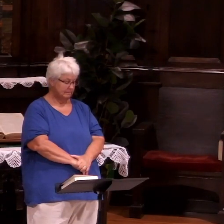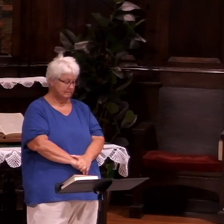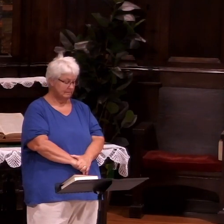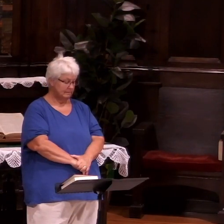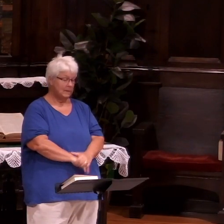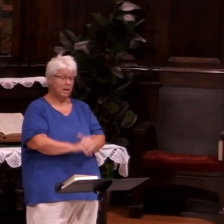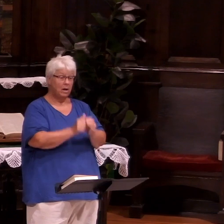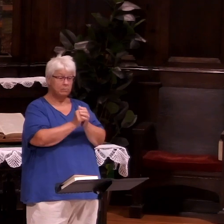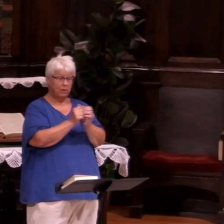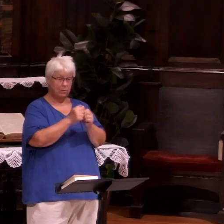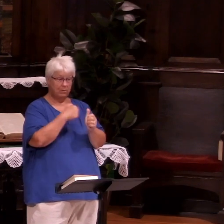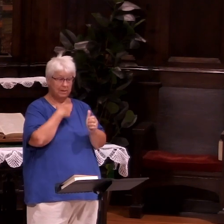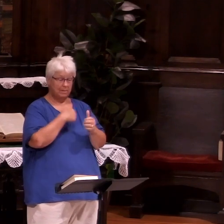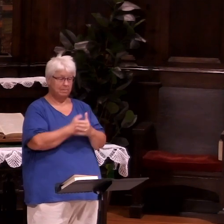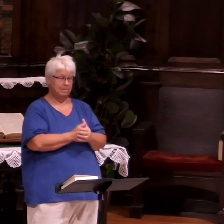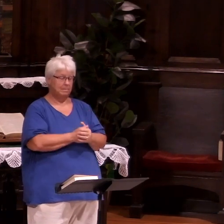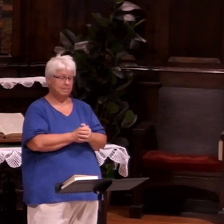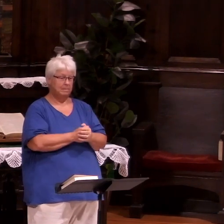Will you pray with me?